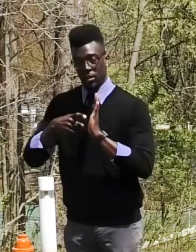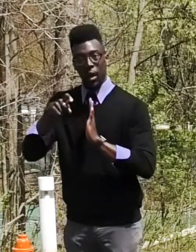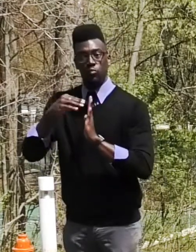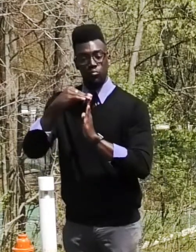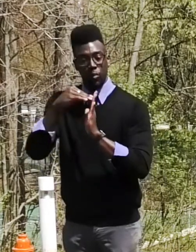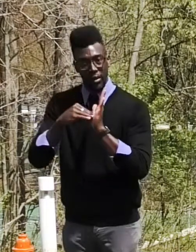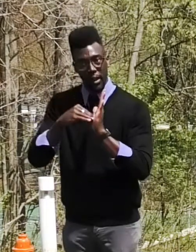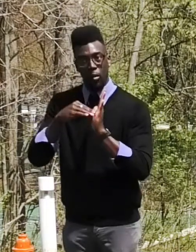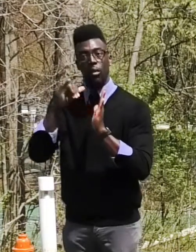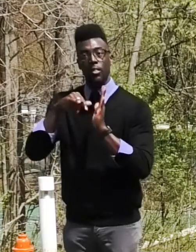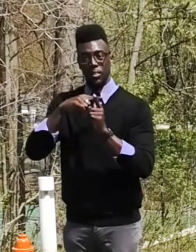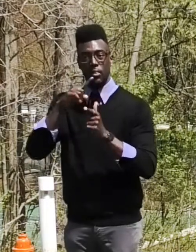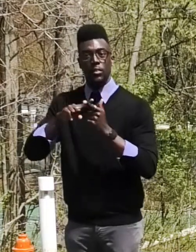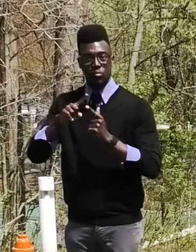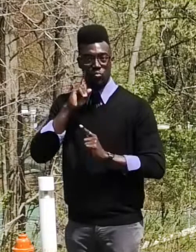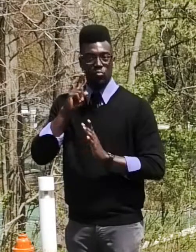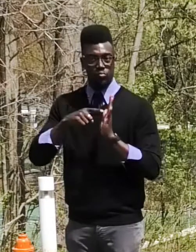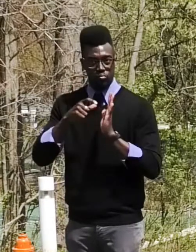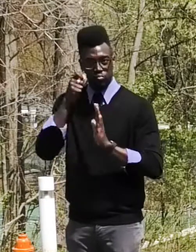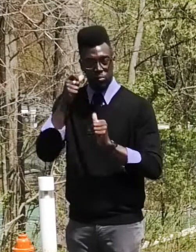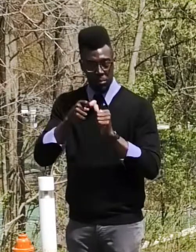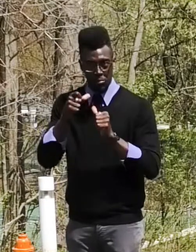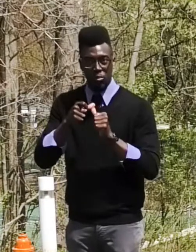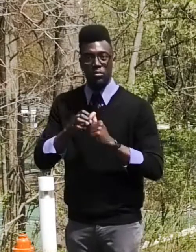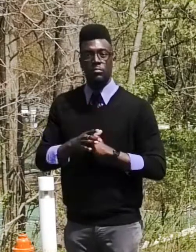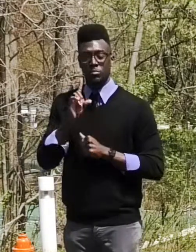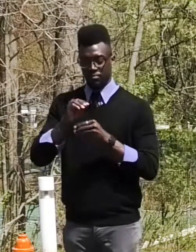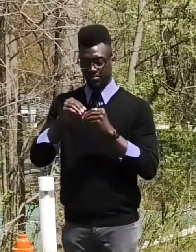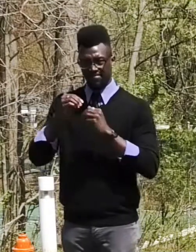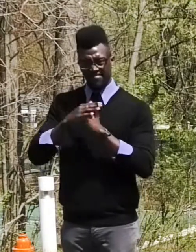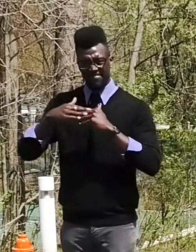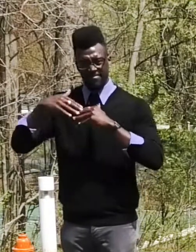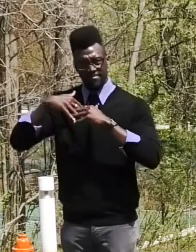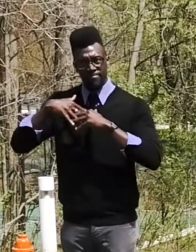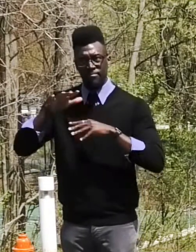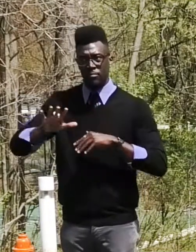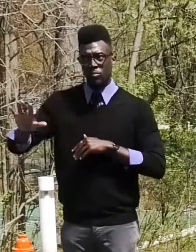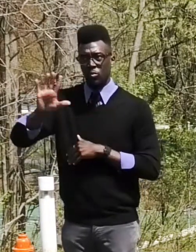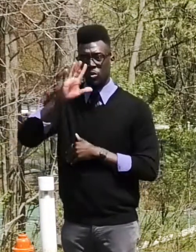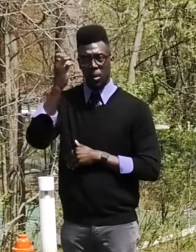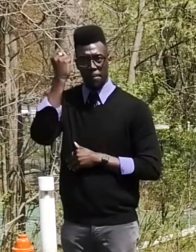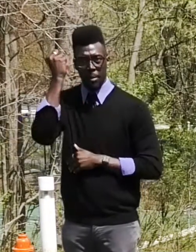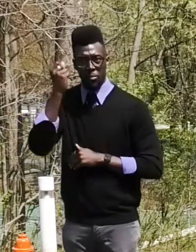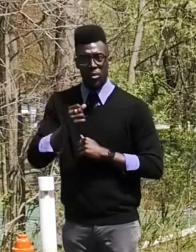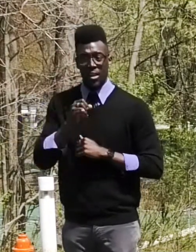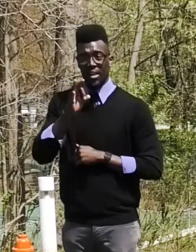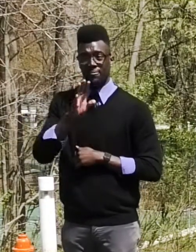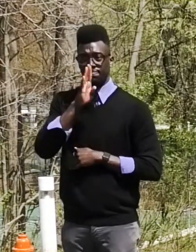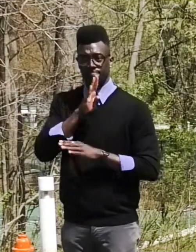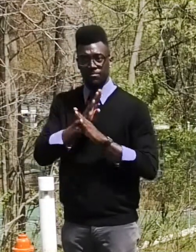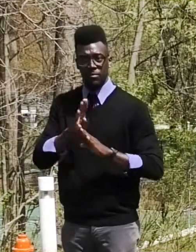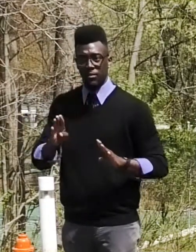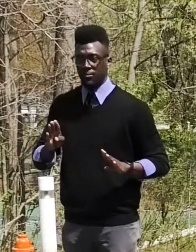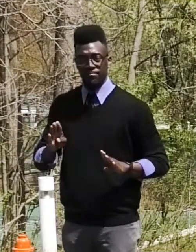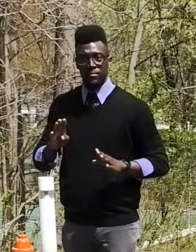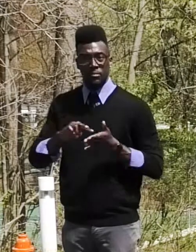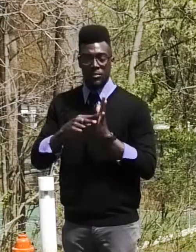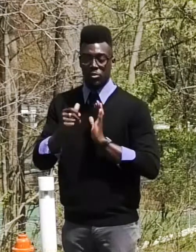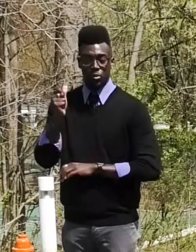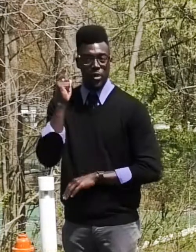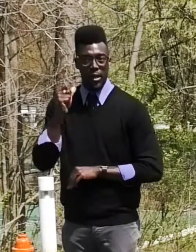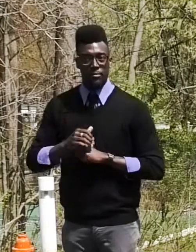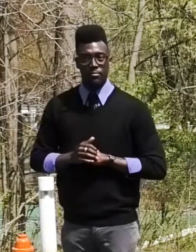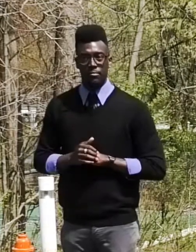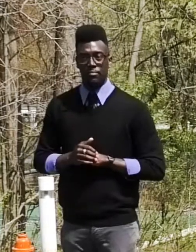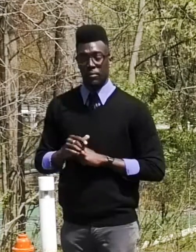celebrated, and it must be infused in the public memory. To remain silent would be a form of denial. The question can